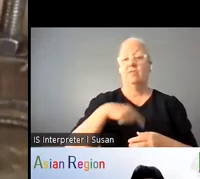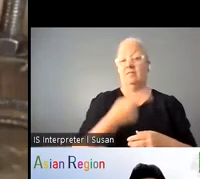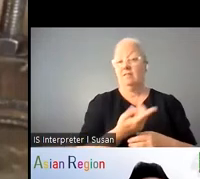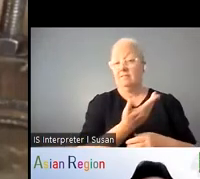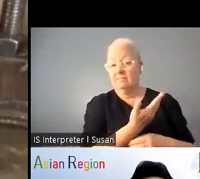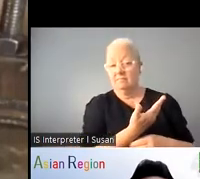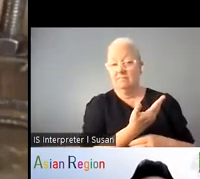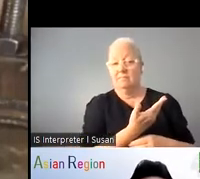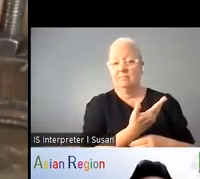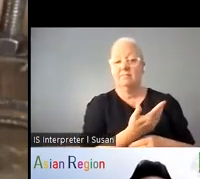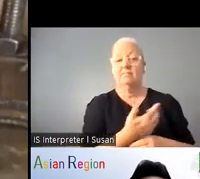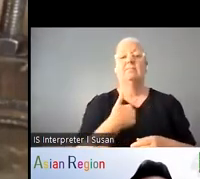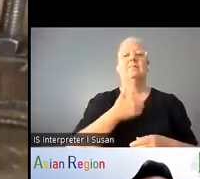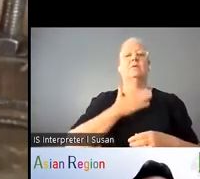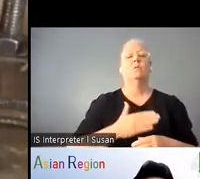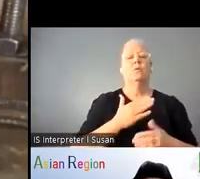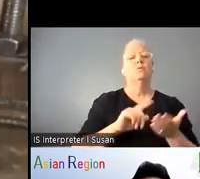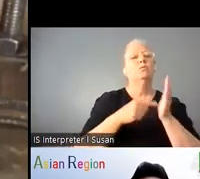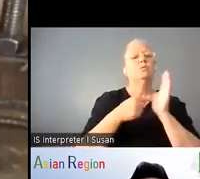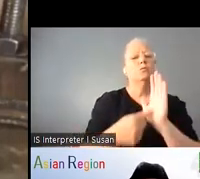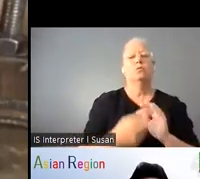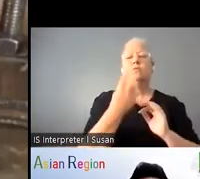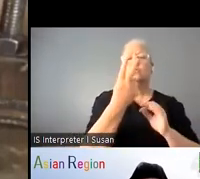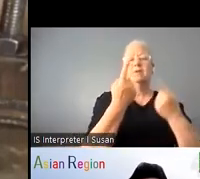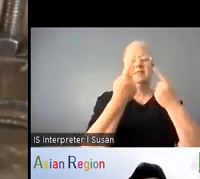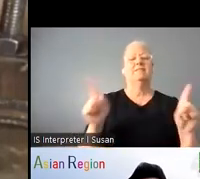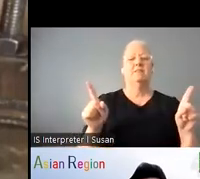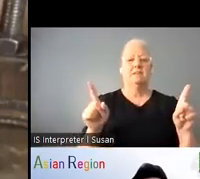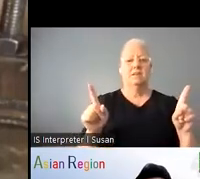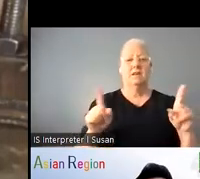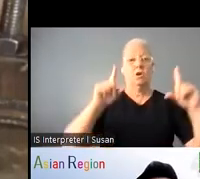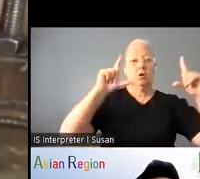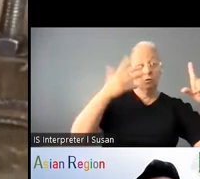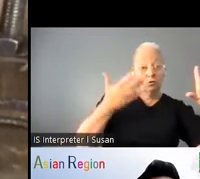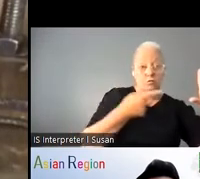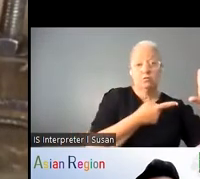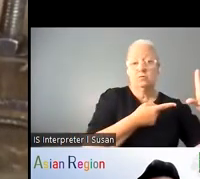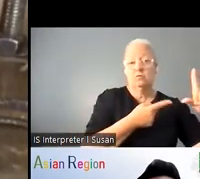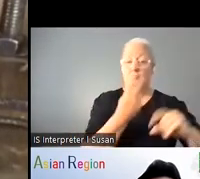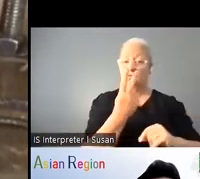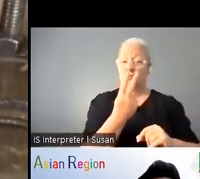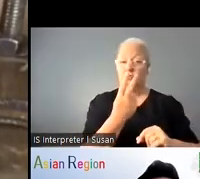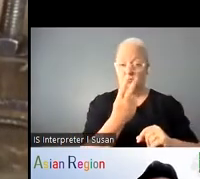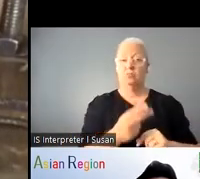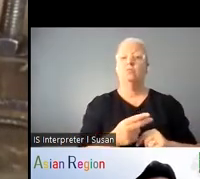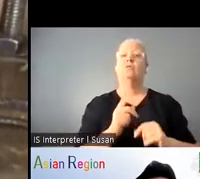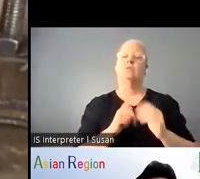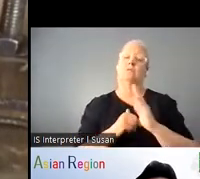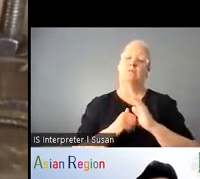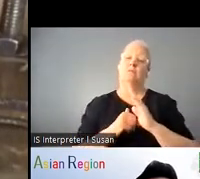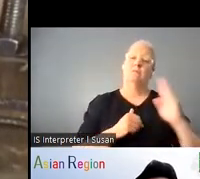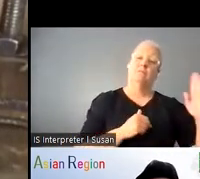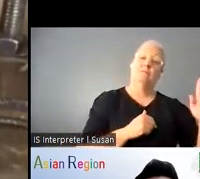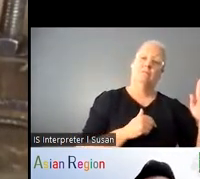I would like to show you two different, totally different picture. On the left picture, there